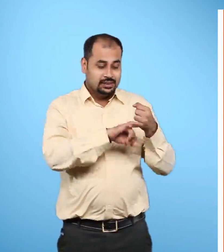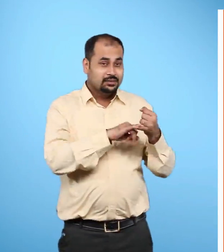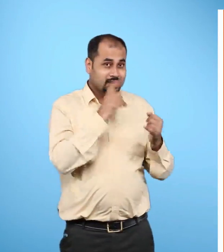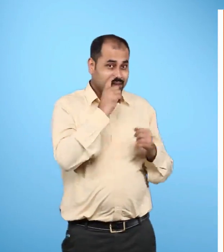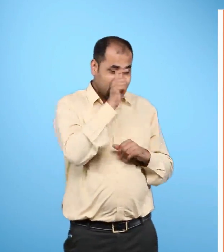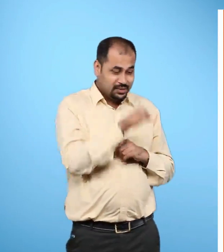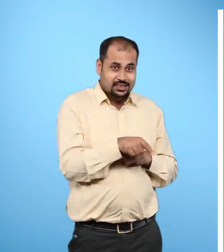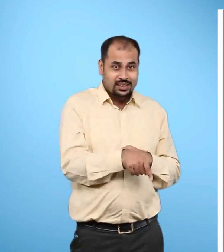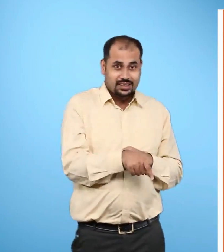Samina says,